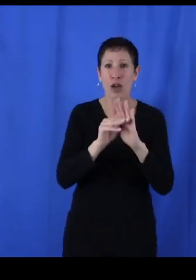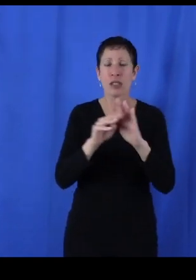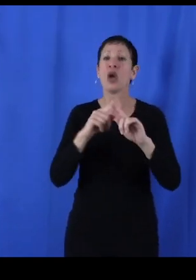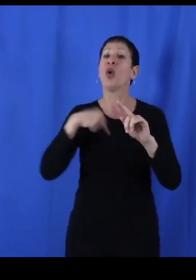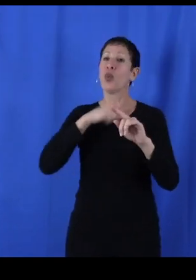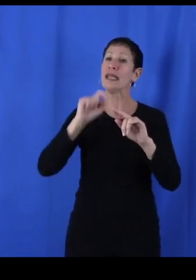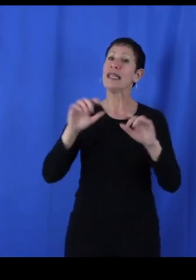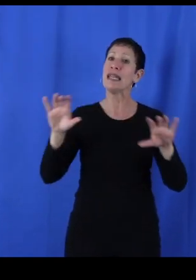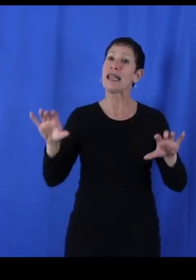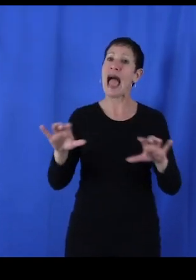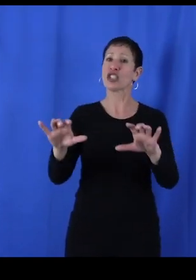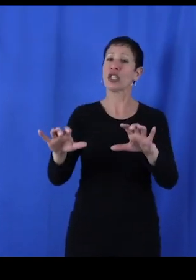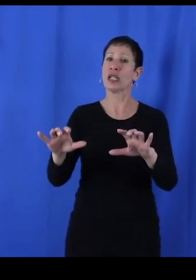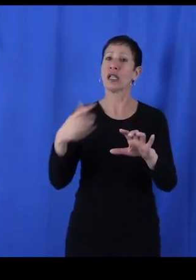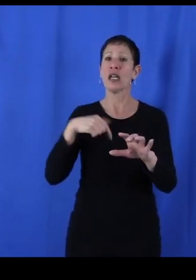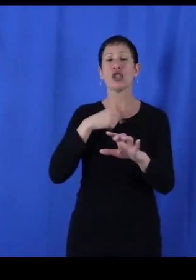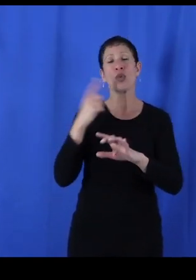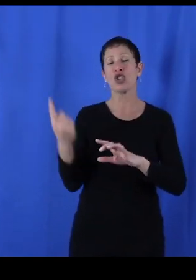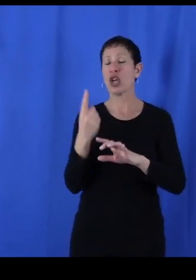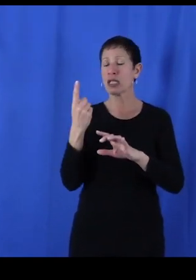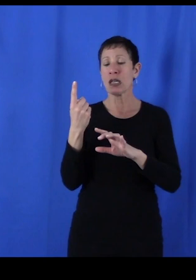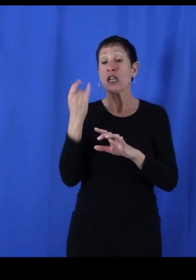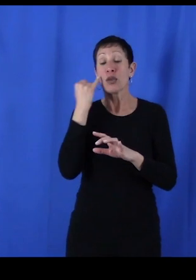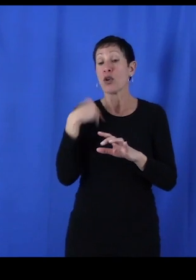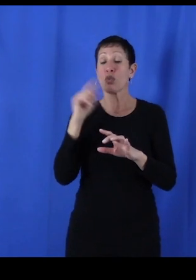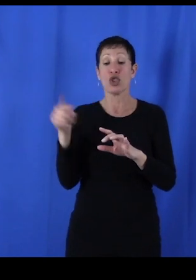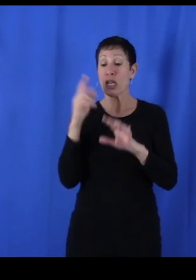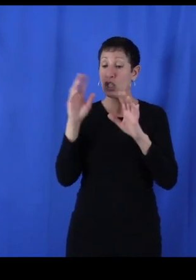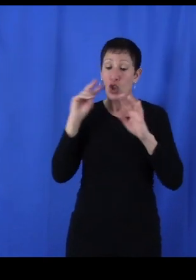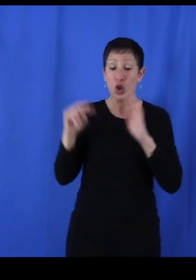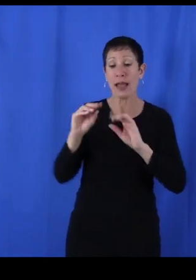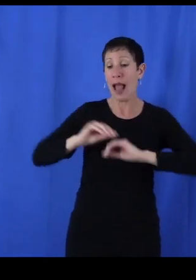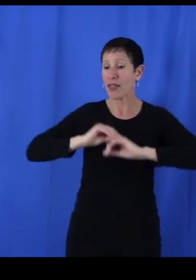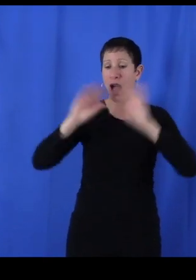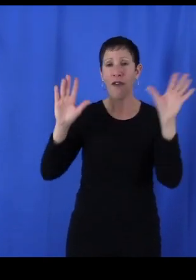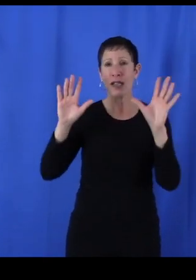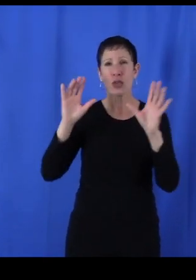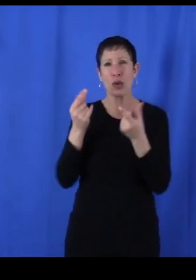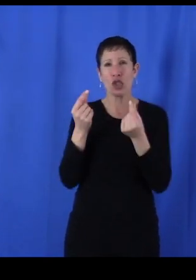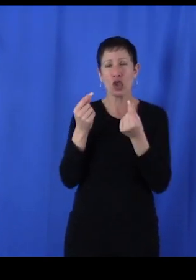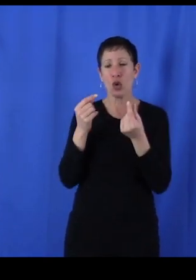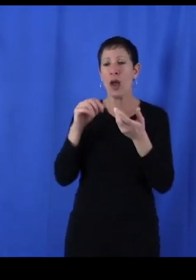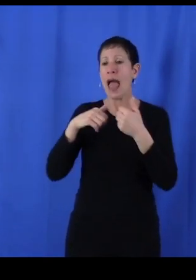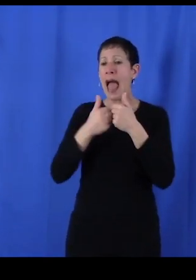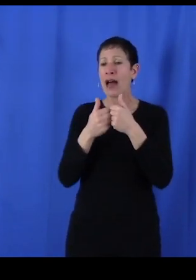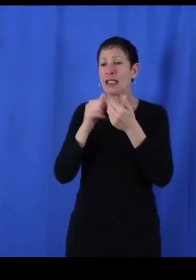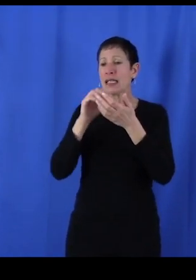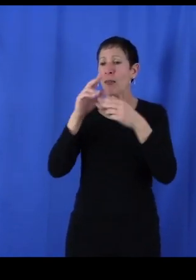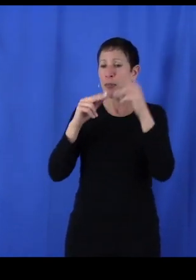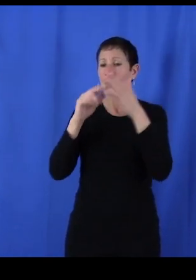action, right? So what does constantly uncovering the obvious do, right? How can actually building these models